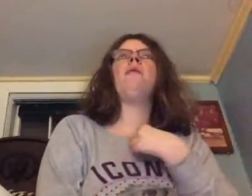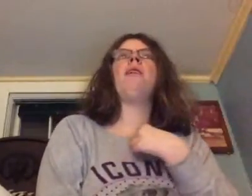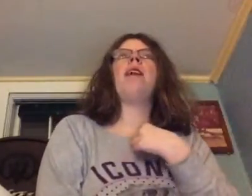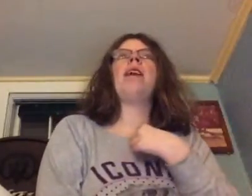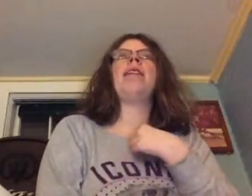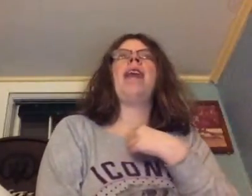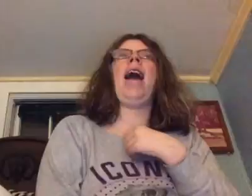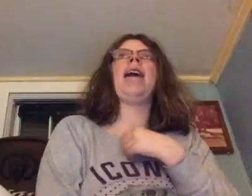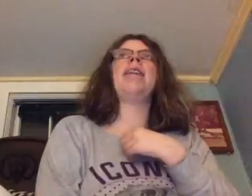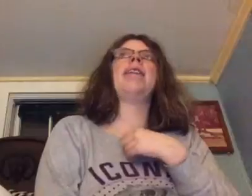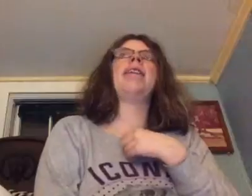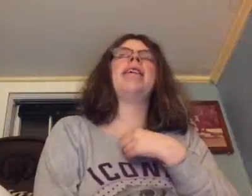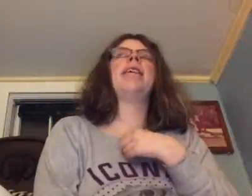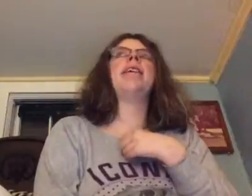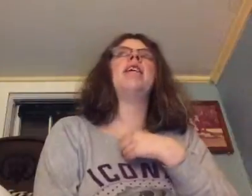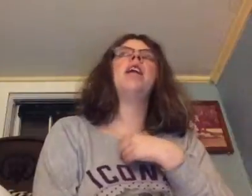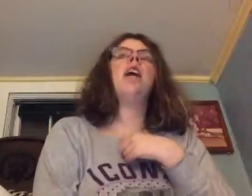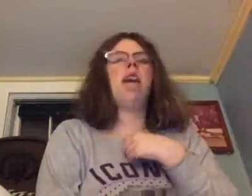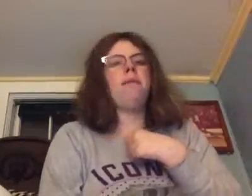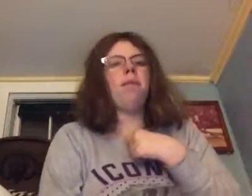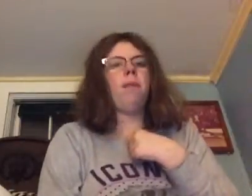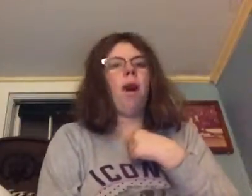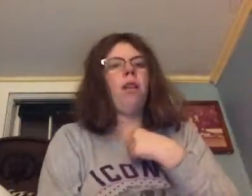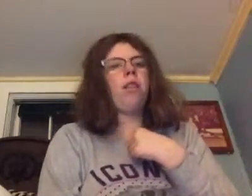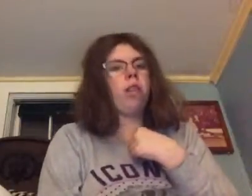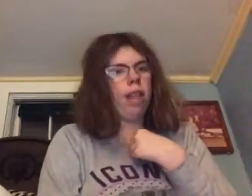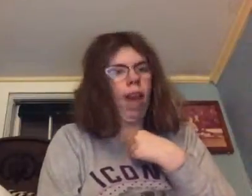born exactly 8 months apart to the day.